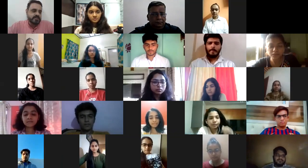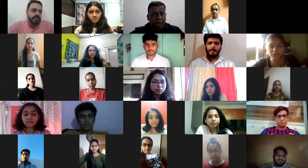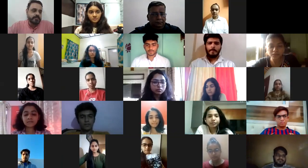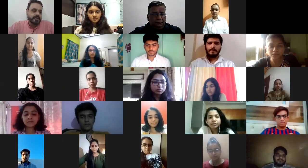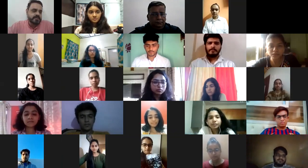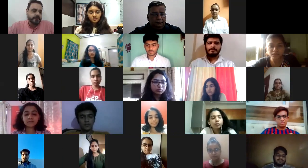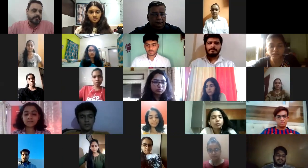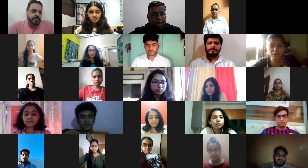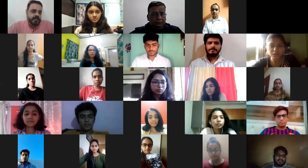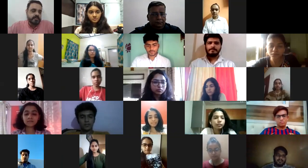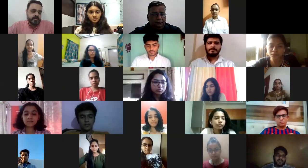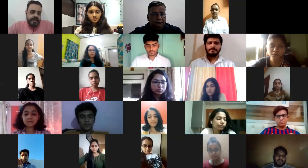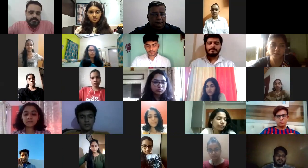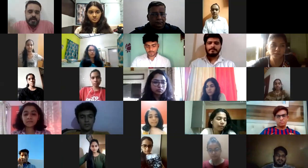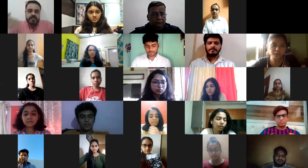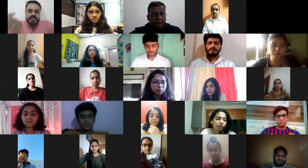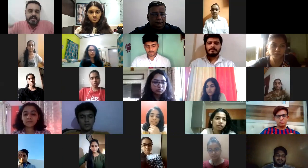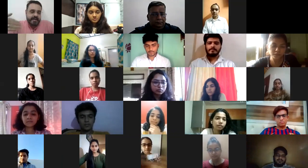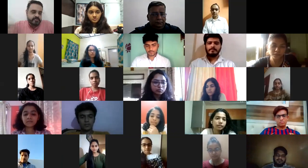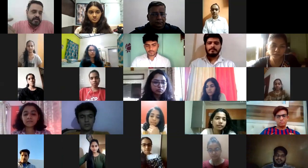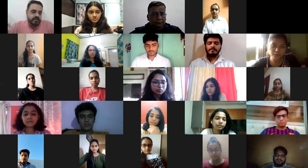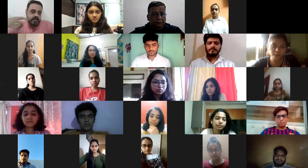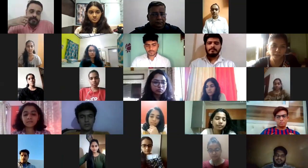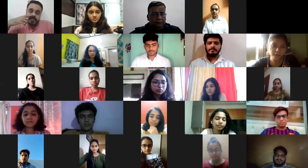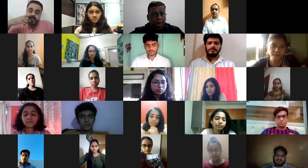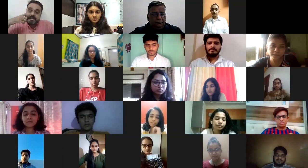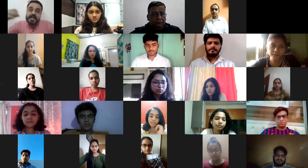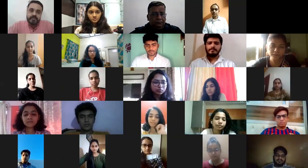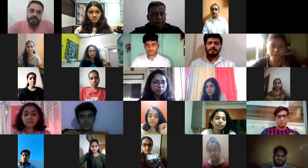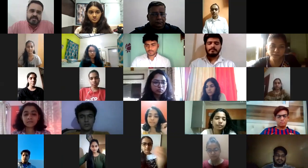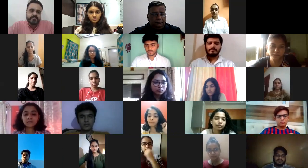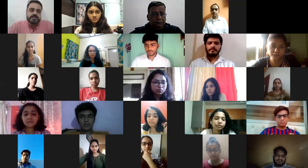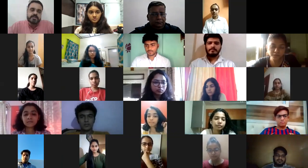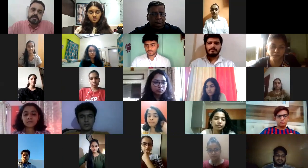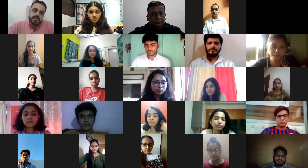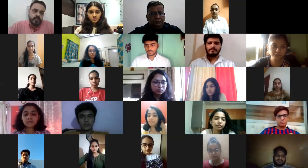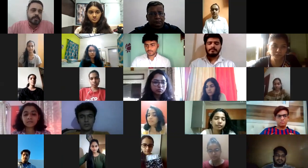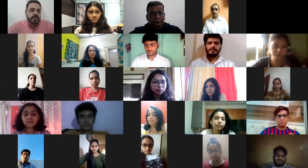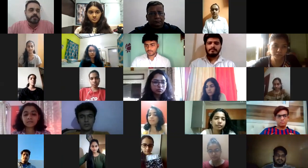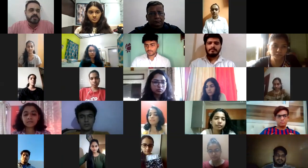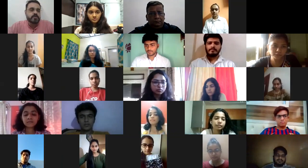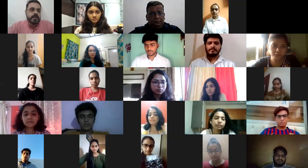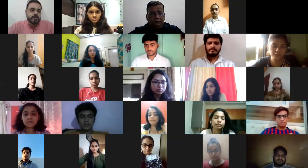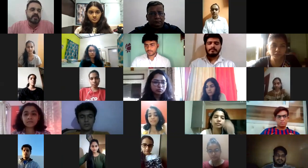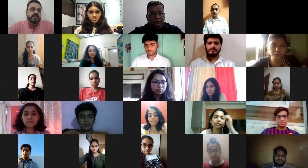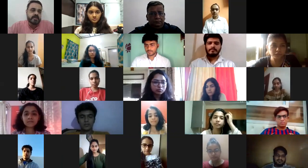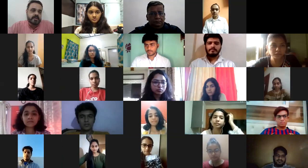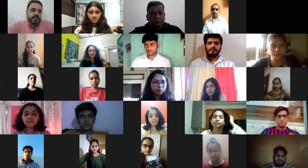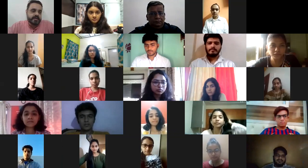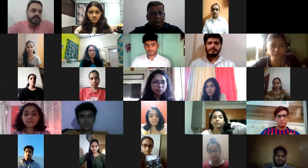it means. Then as part of the sign language, we'll cover the basic alphabets, which Mr. Gopal Motwane will take us through